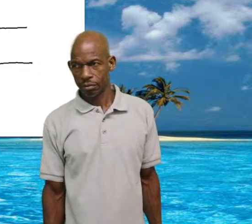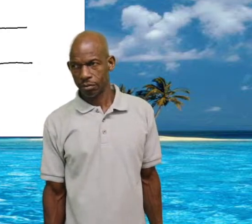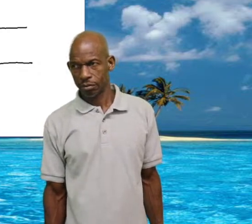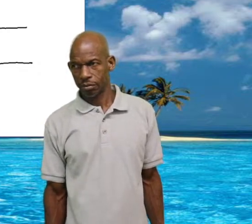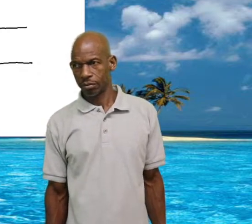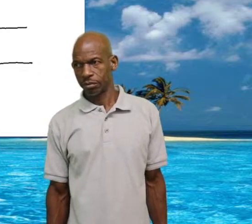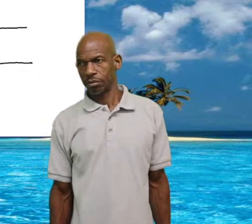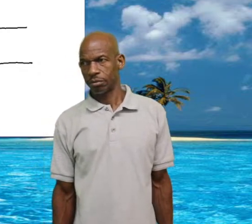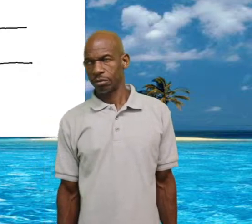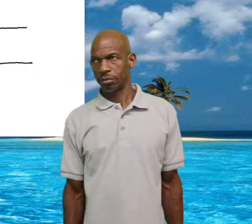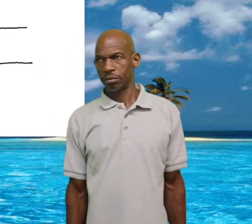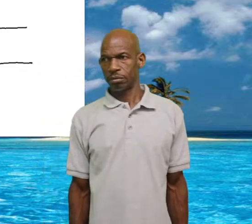sorry, I put in,